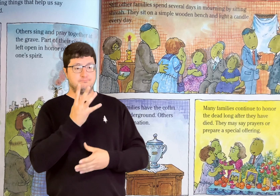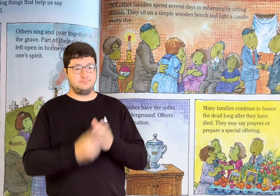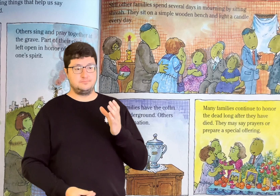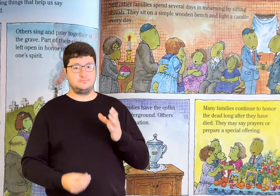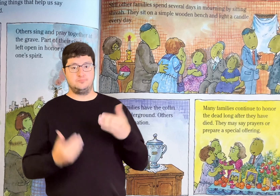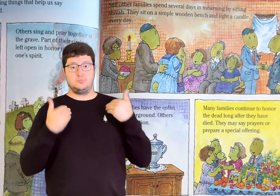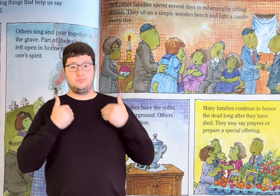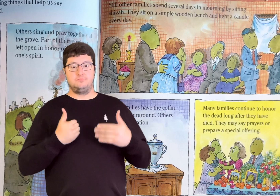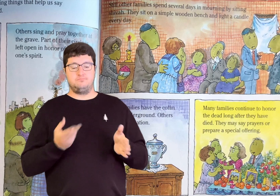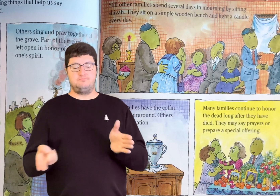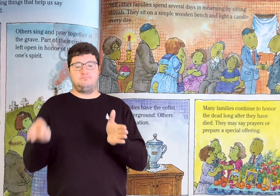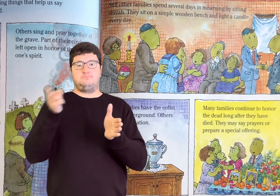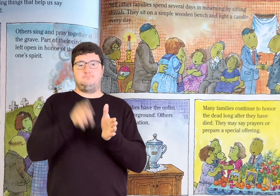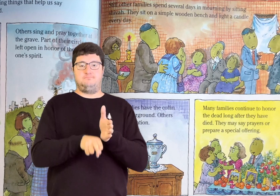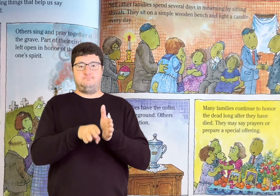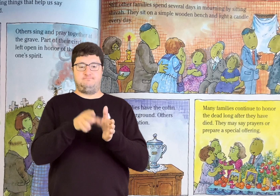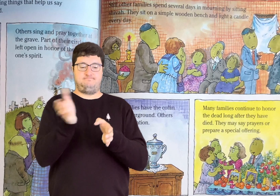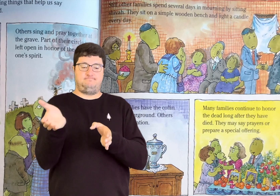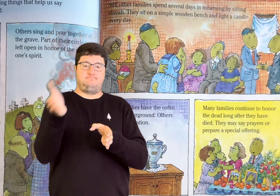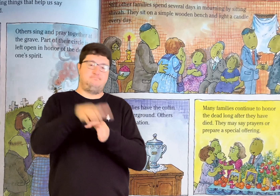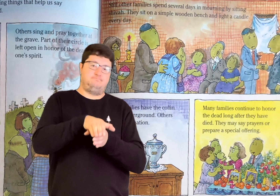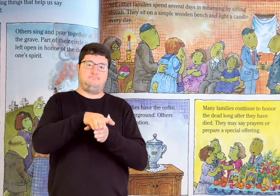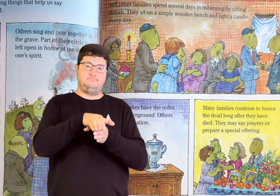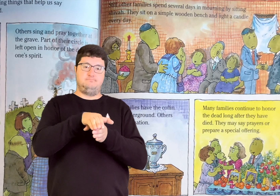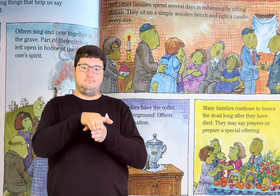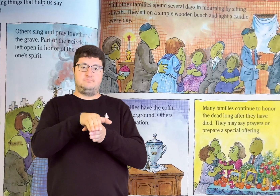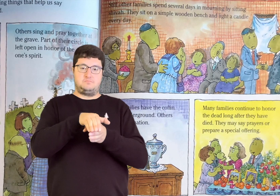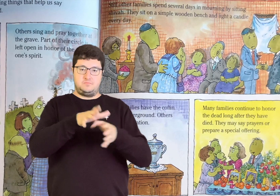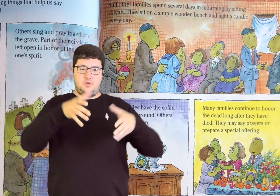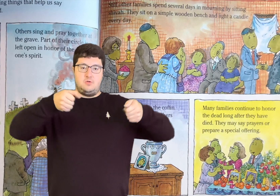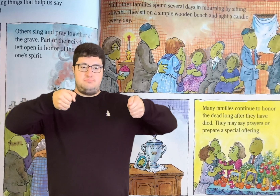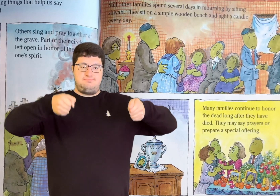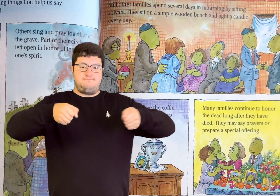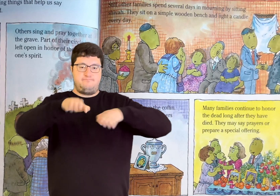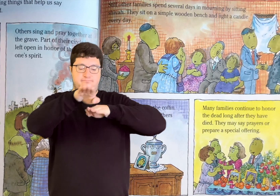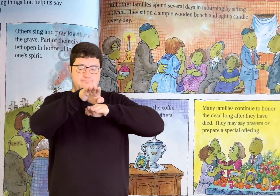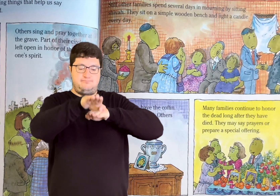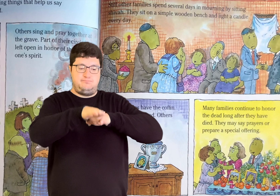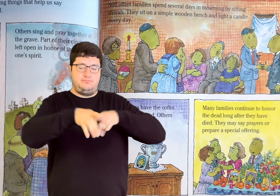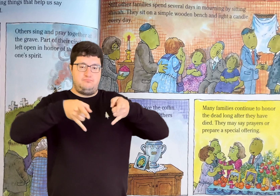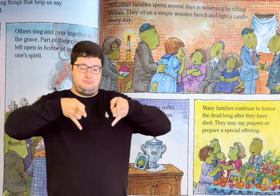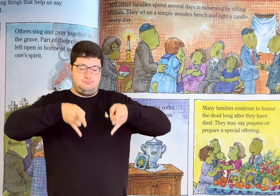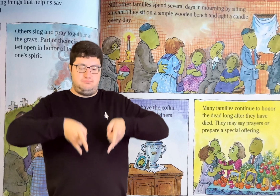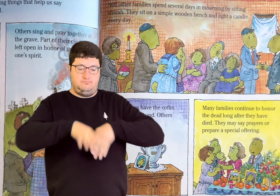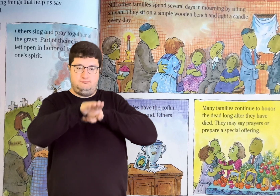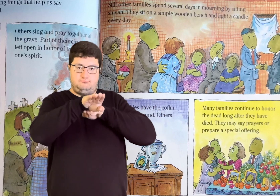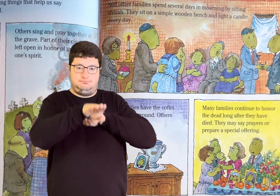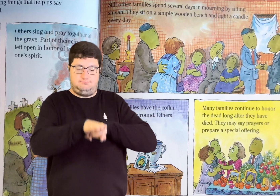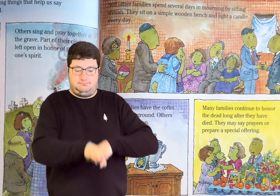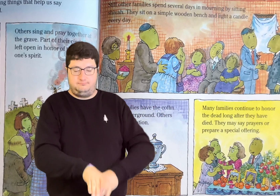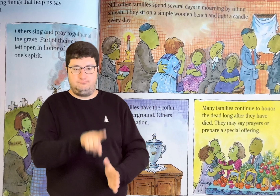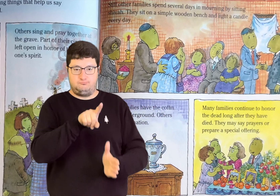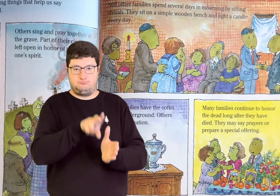Some families have the coffin buried underground. Others choose cremation.